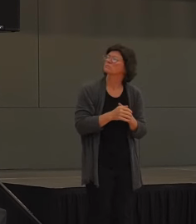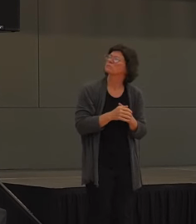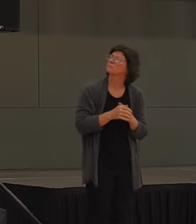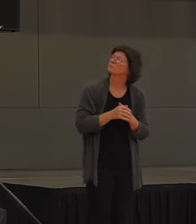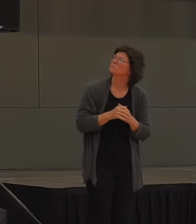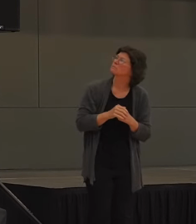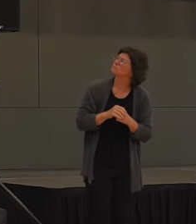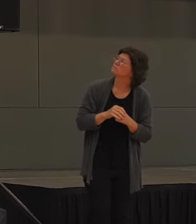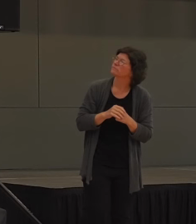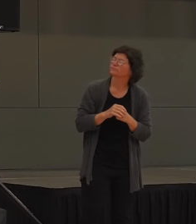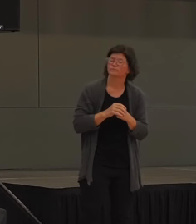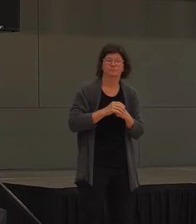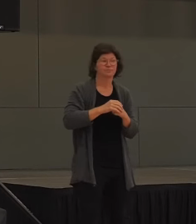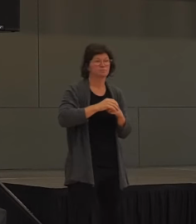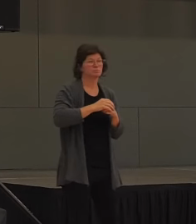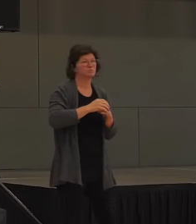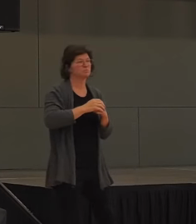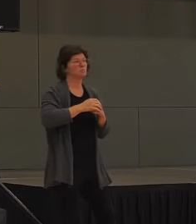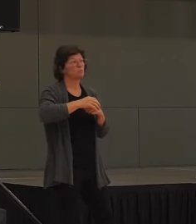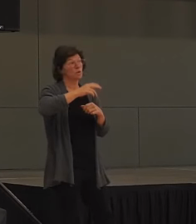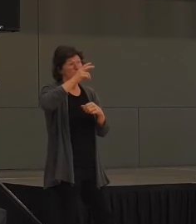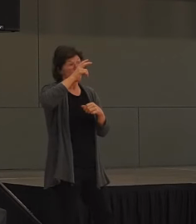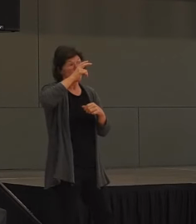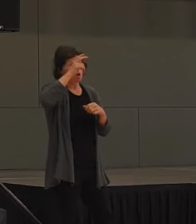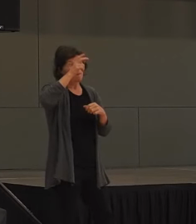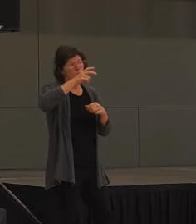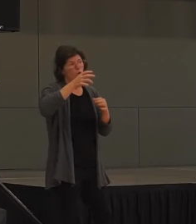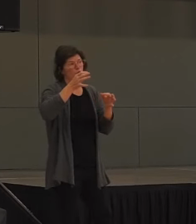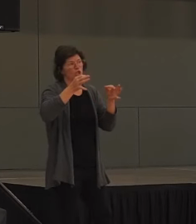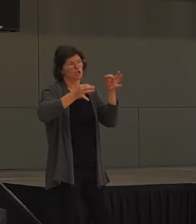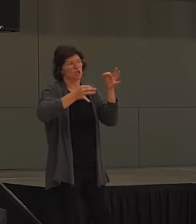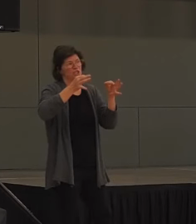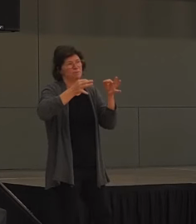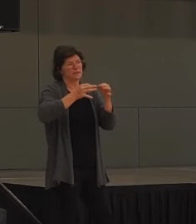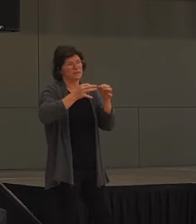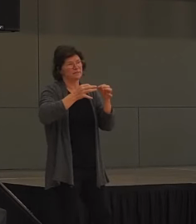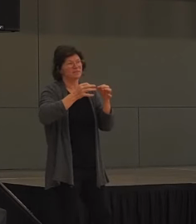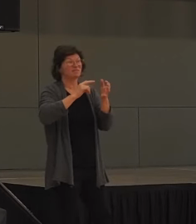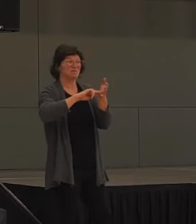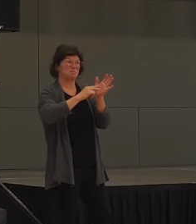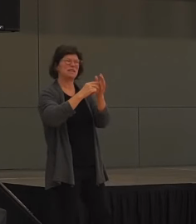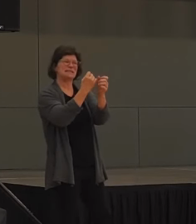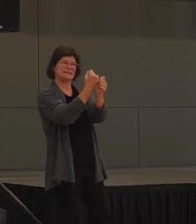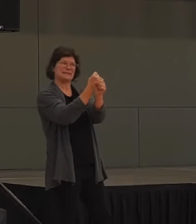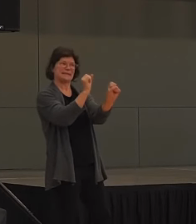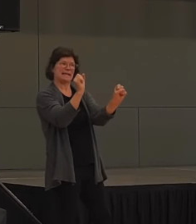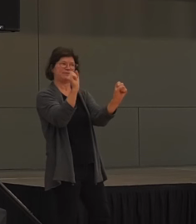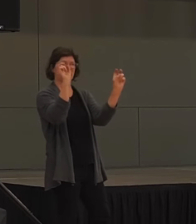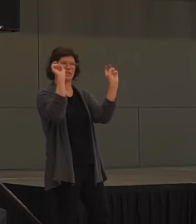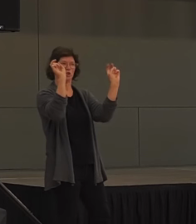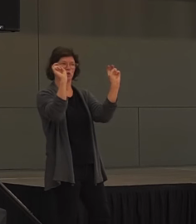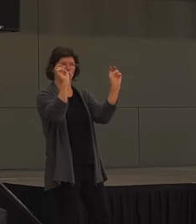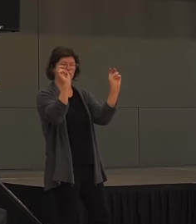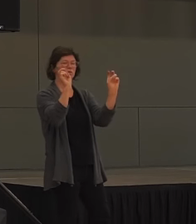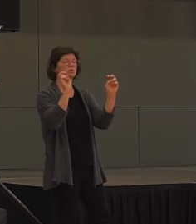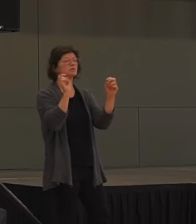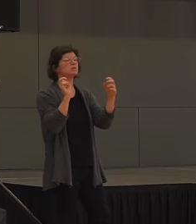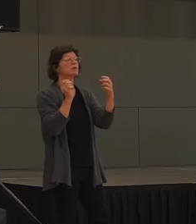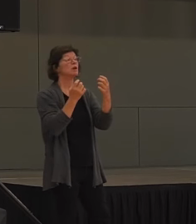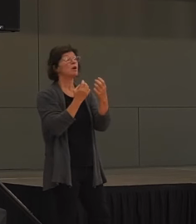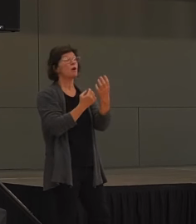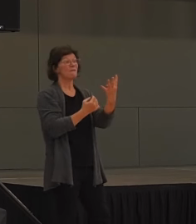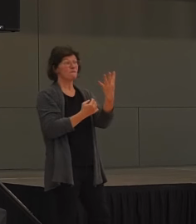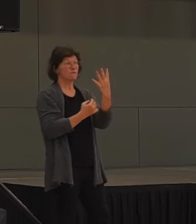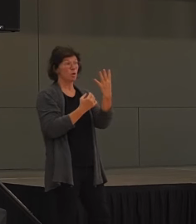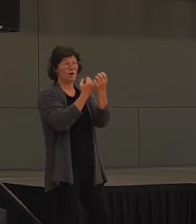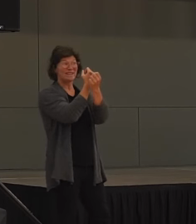decreased judgment, number 5, we're talking about safety issues. The 4 biggest